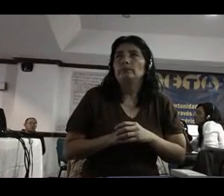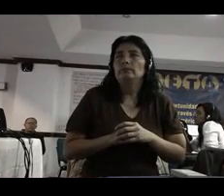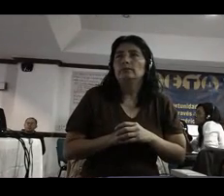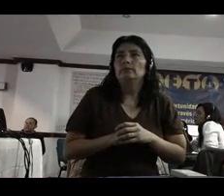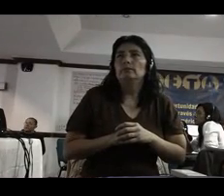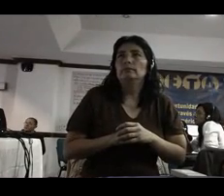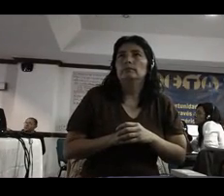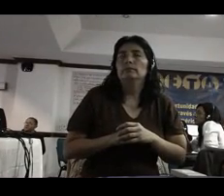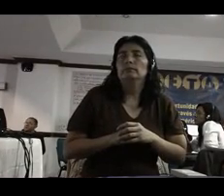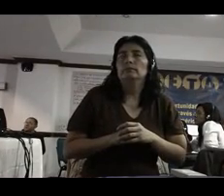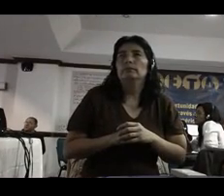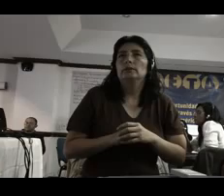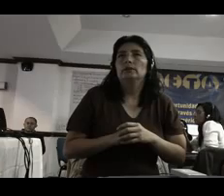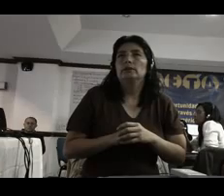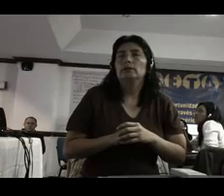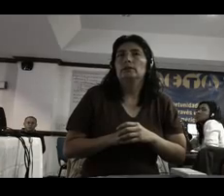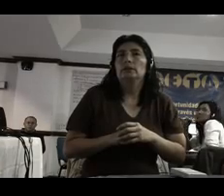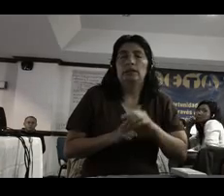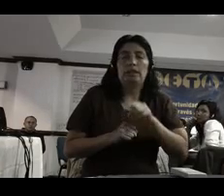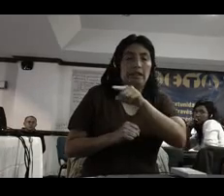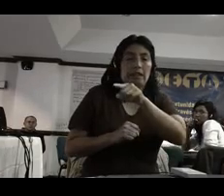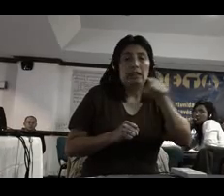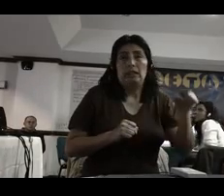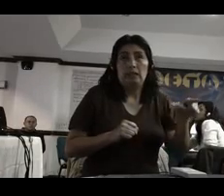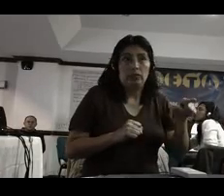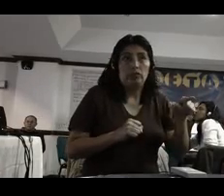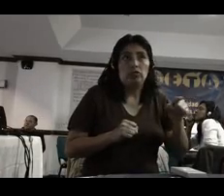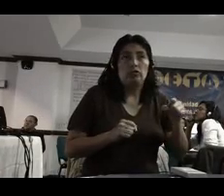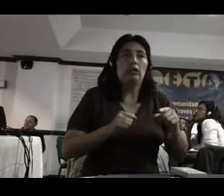experience to contribute to this collaboration.